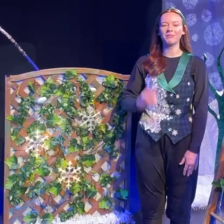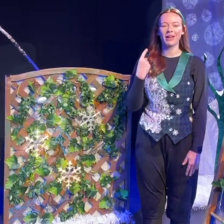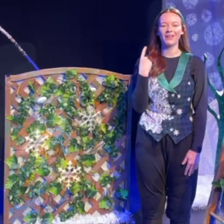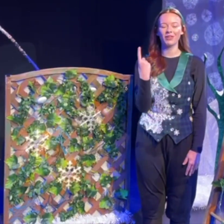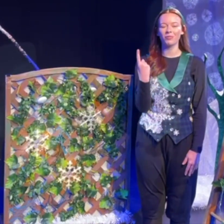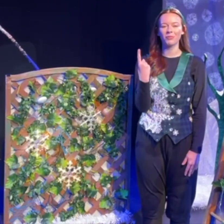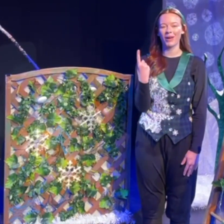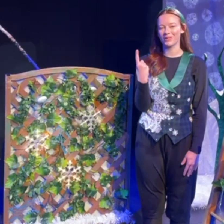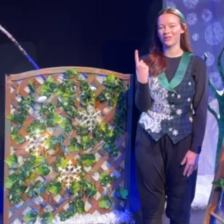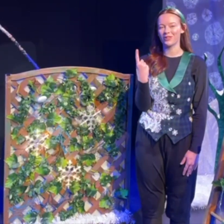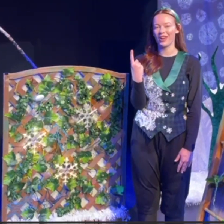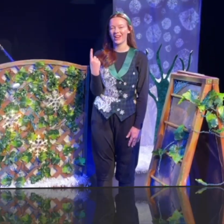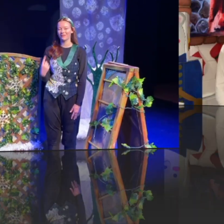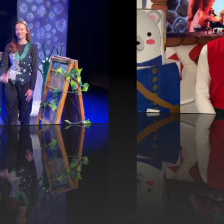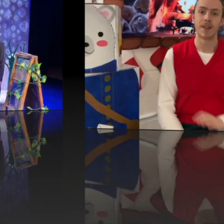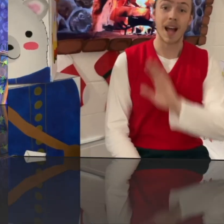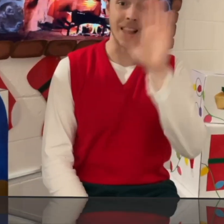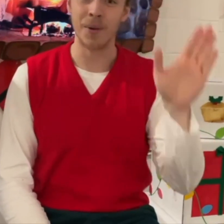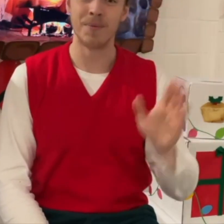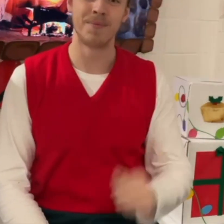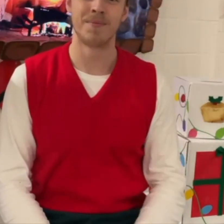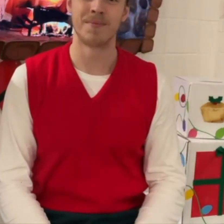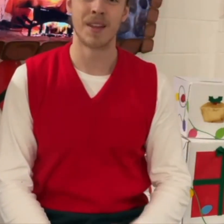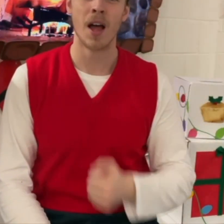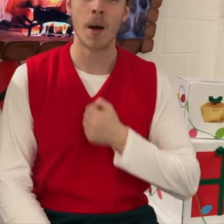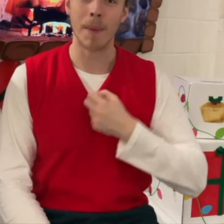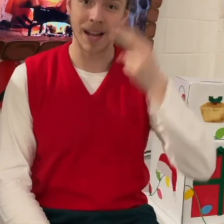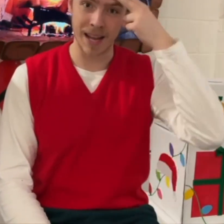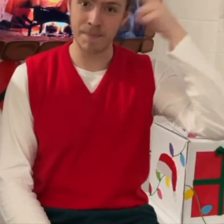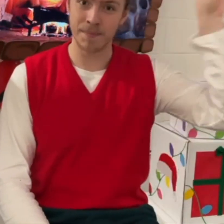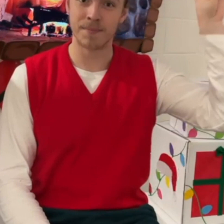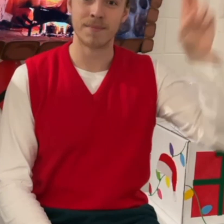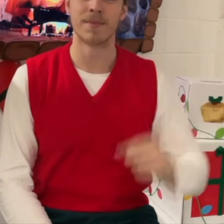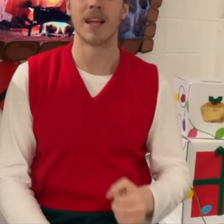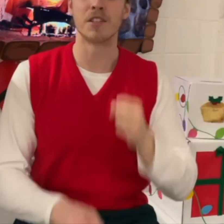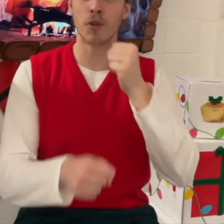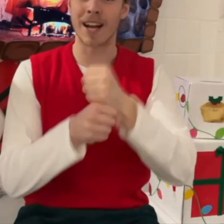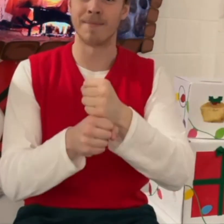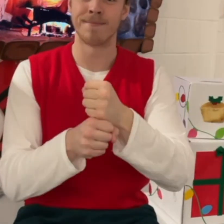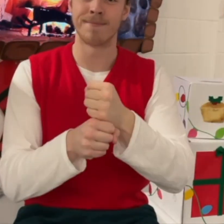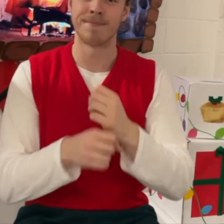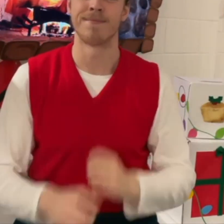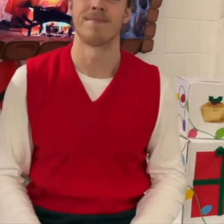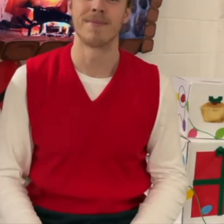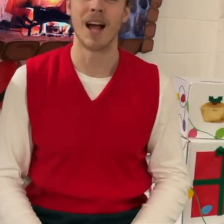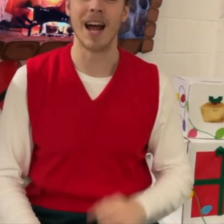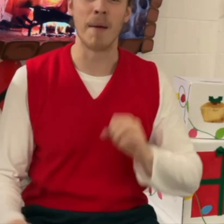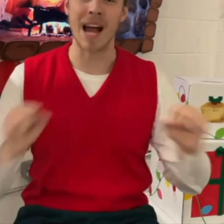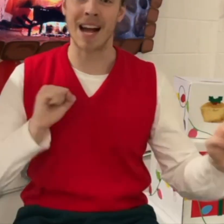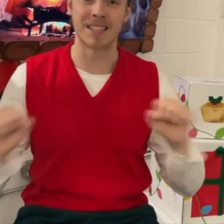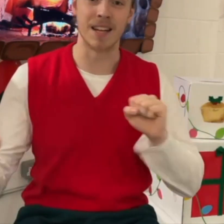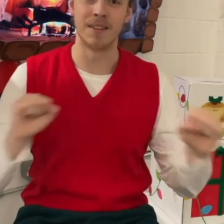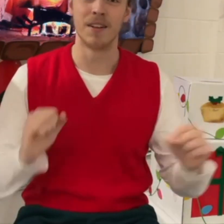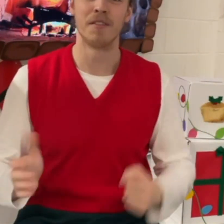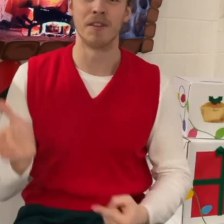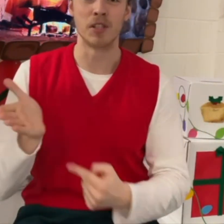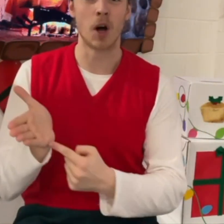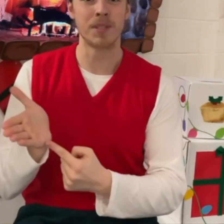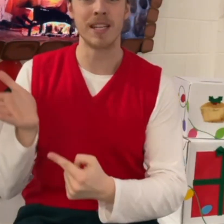Level 1 Makaton training. Hello, my name is Greg and I'm an actor for Topsy